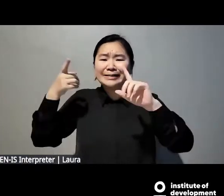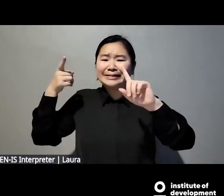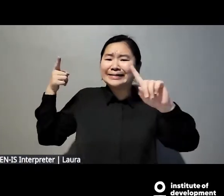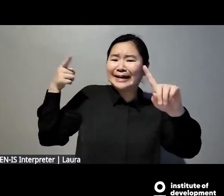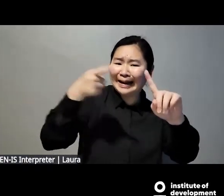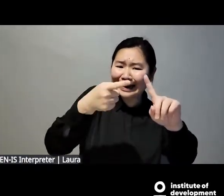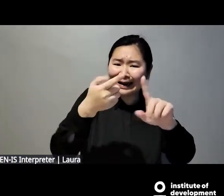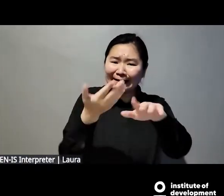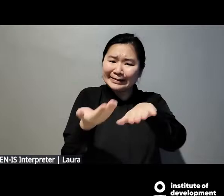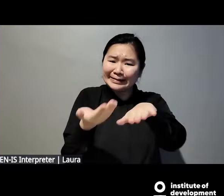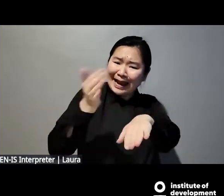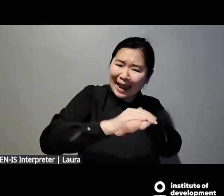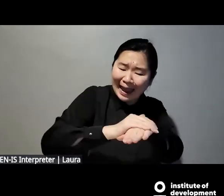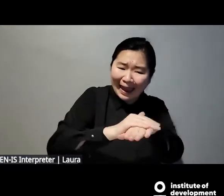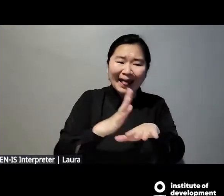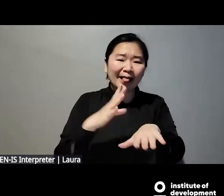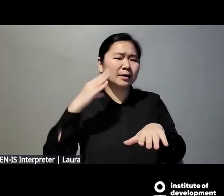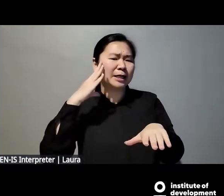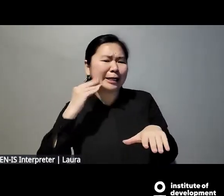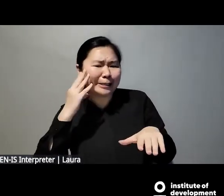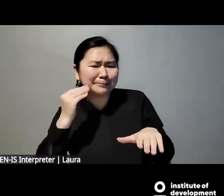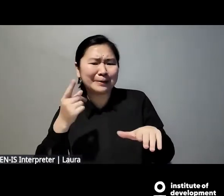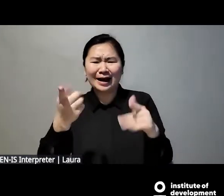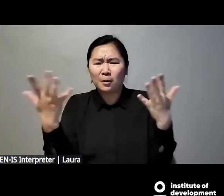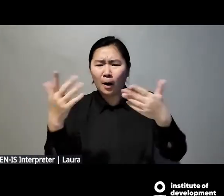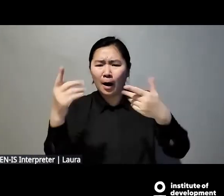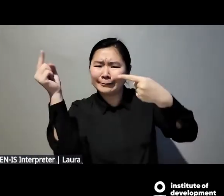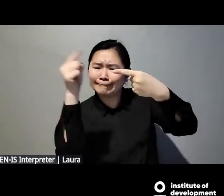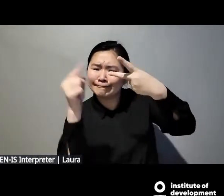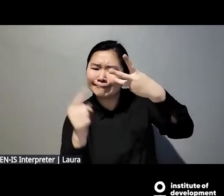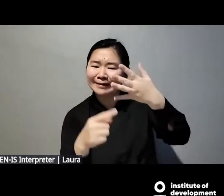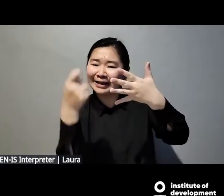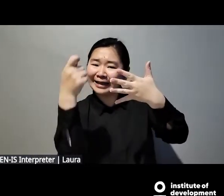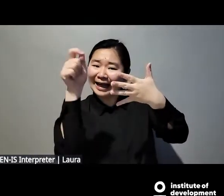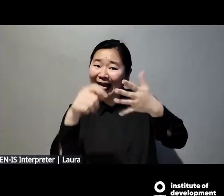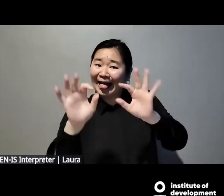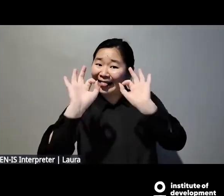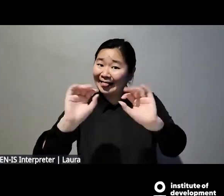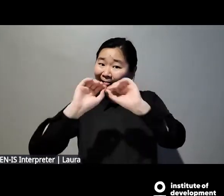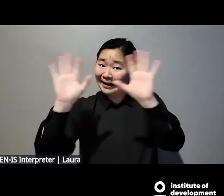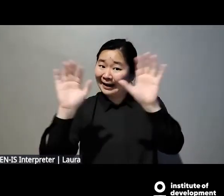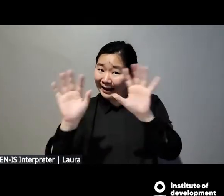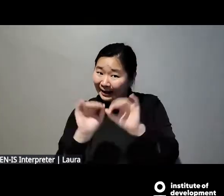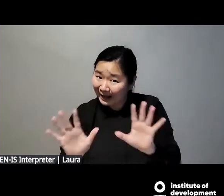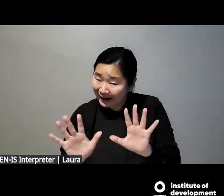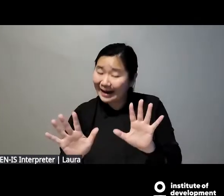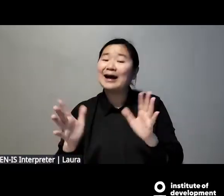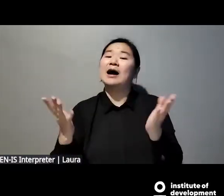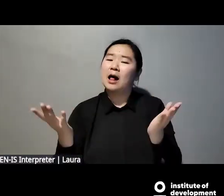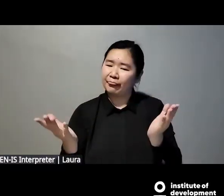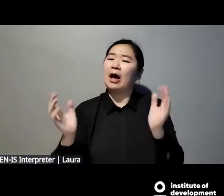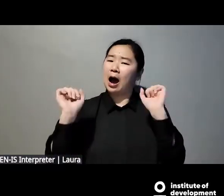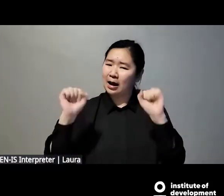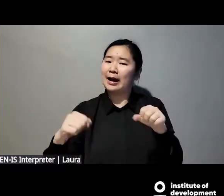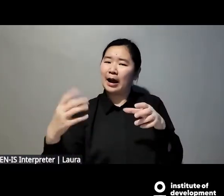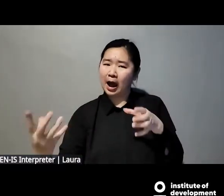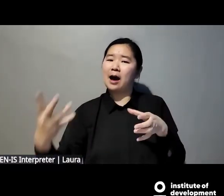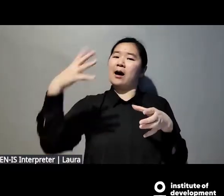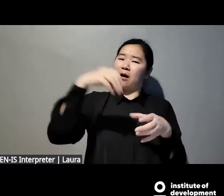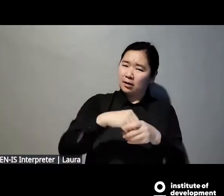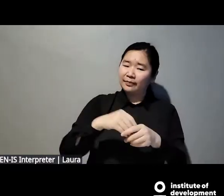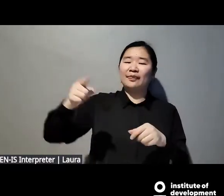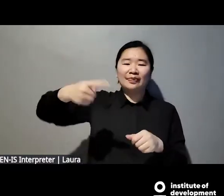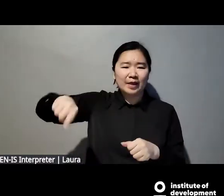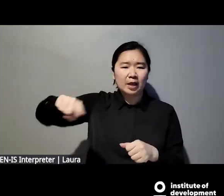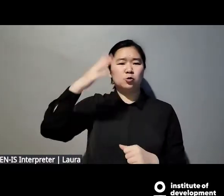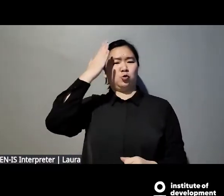psychosocial support, and psychosocial support is quite key to employees that work on development